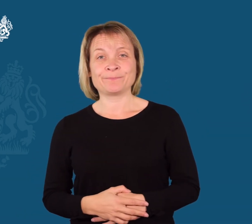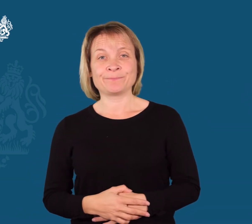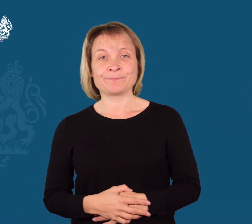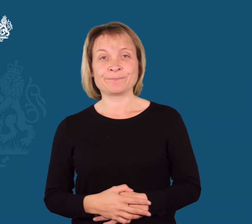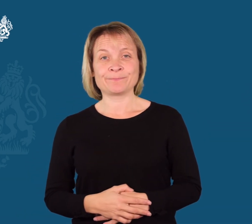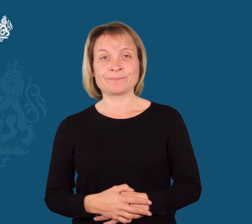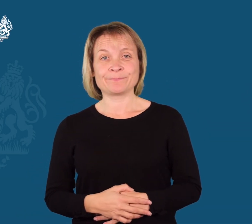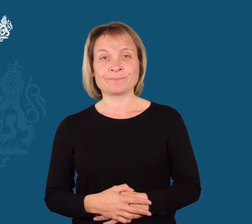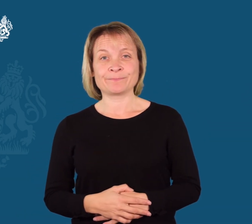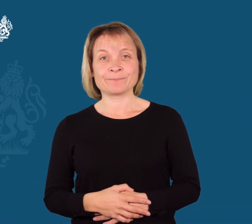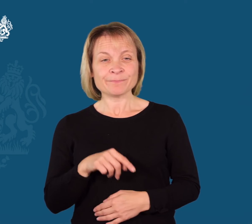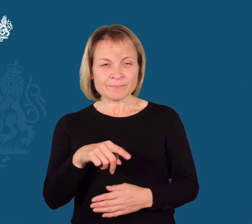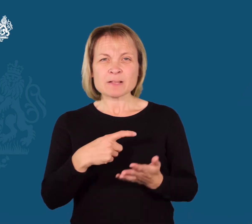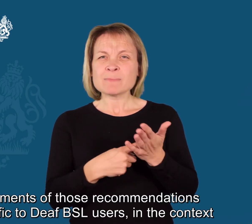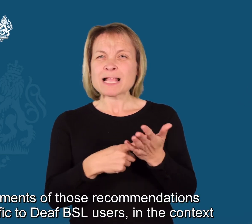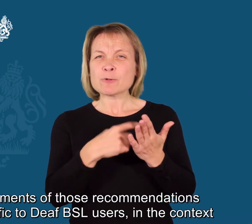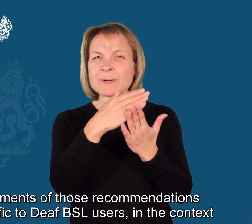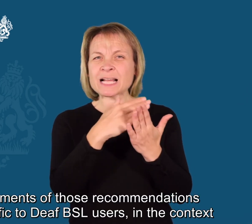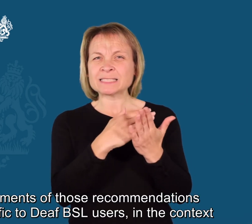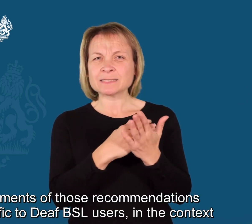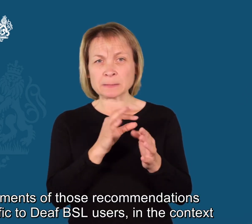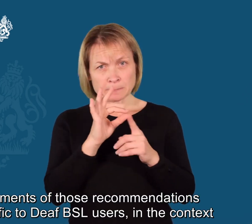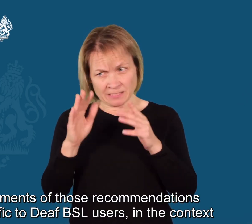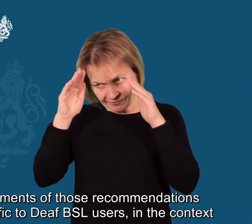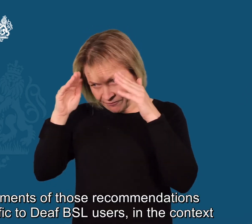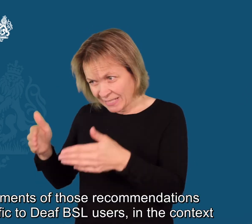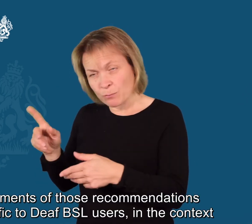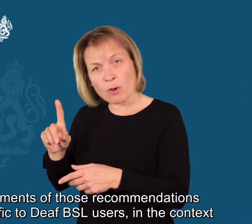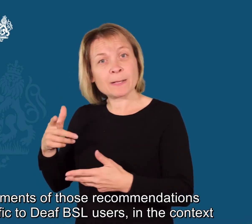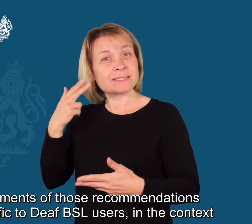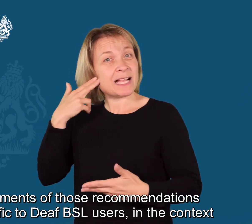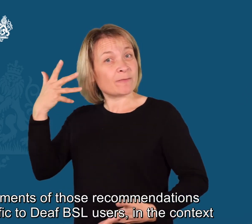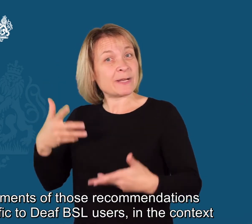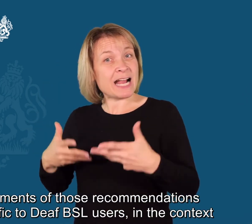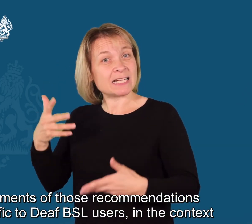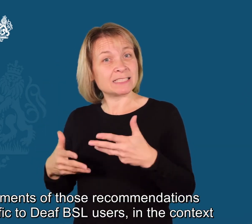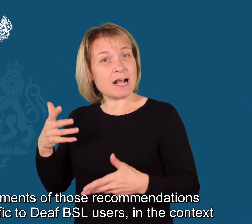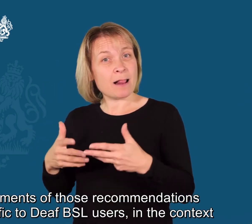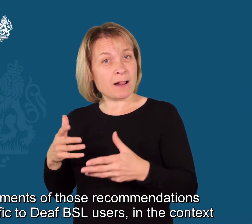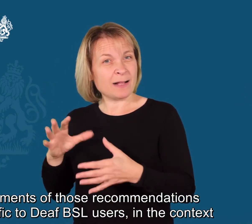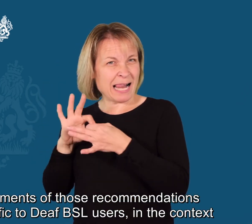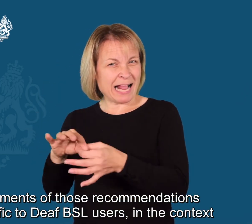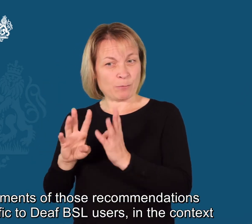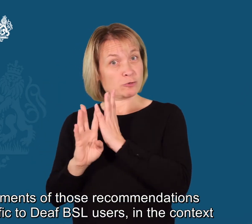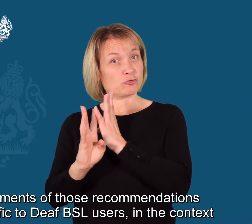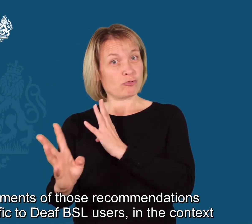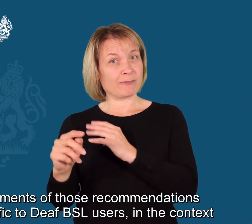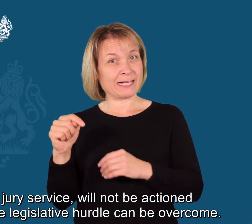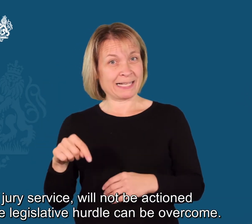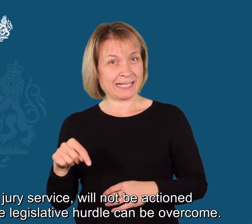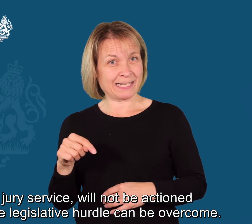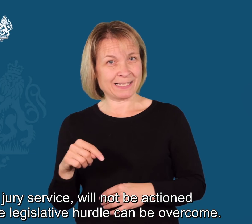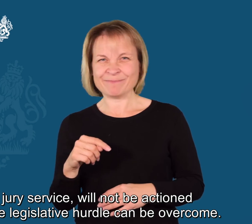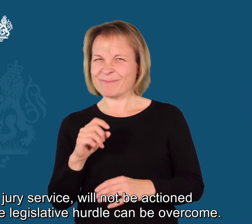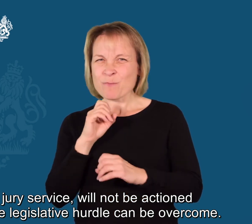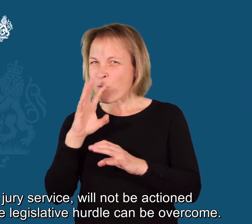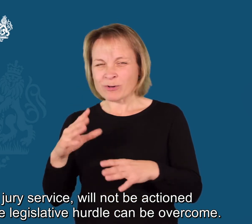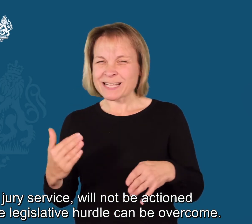of April 2019. Elements of these recommendations, specific to deaf BSL users in the context of jury